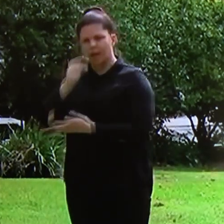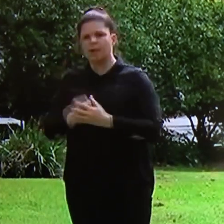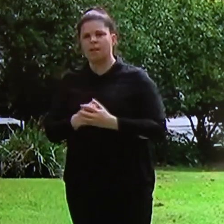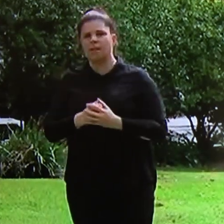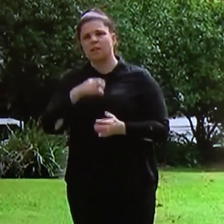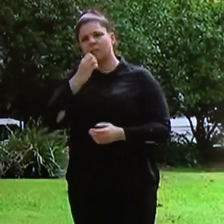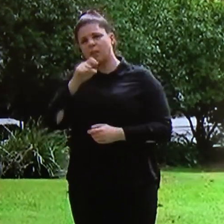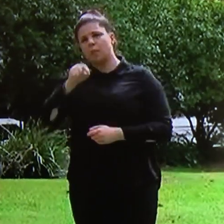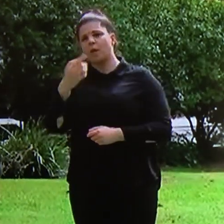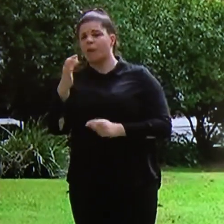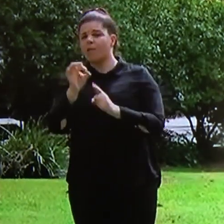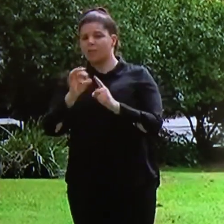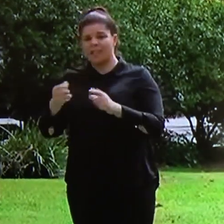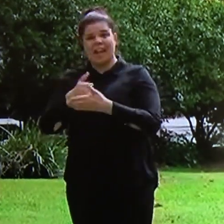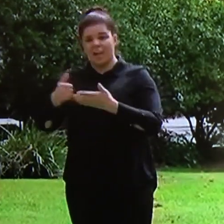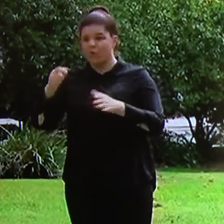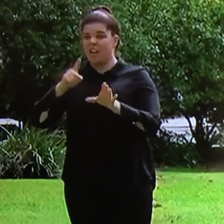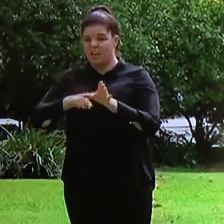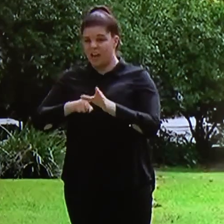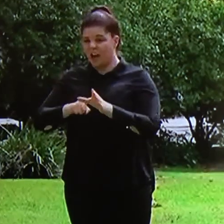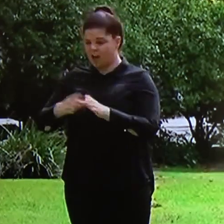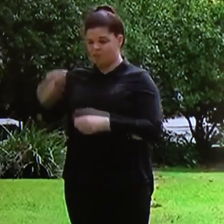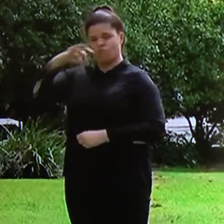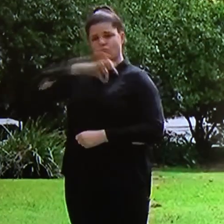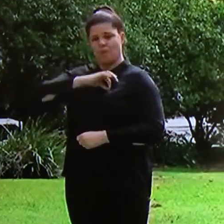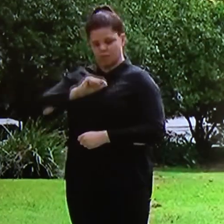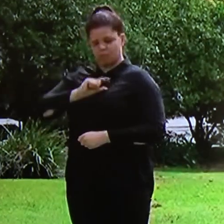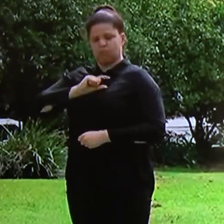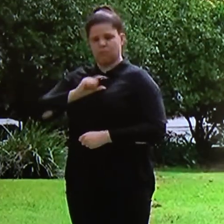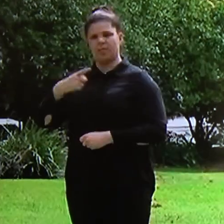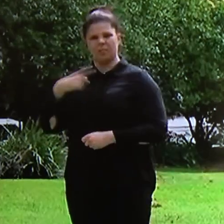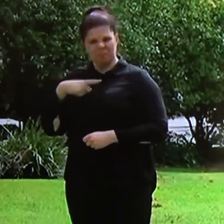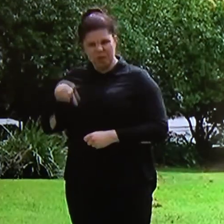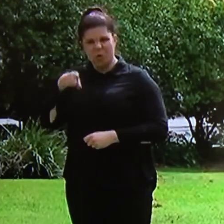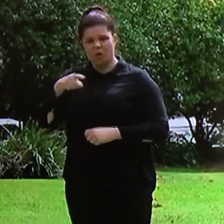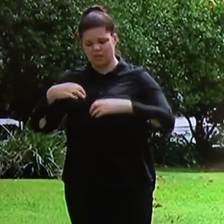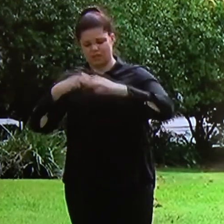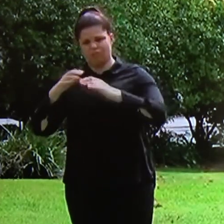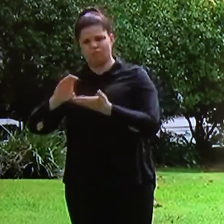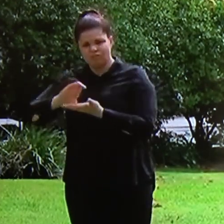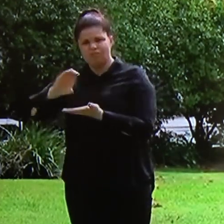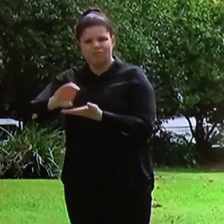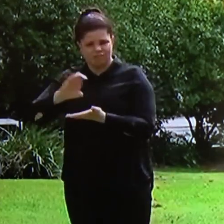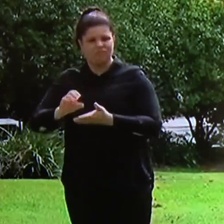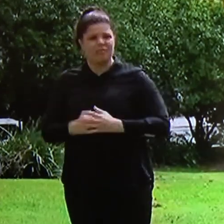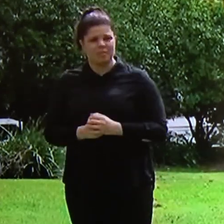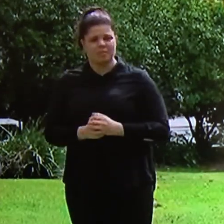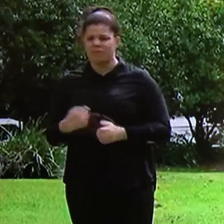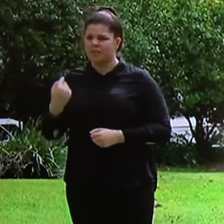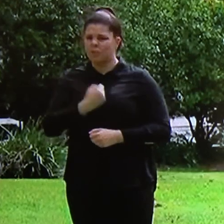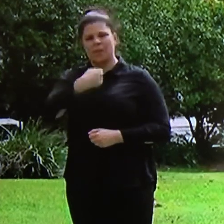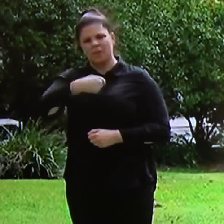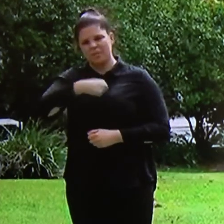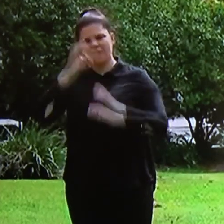So that's a positive position that we are in, and that's why we remain completely committed to our infrastructure agenda here in New